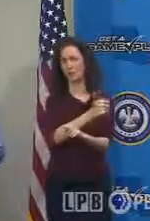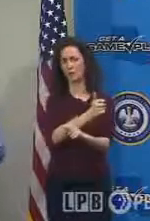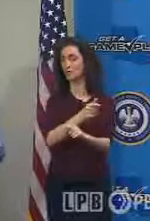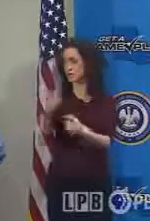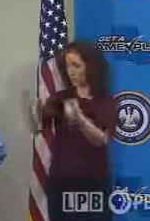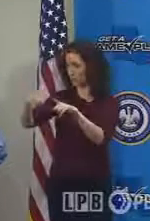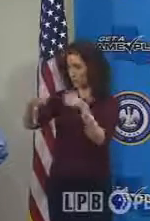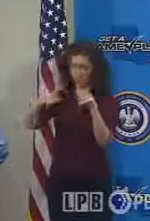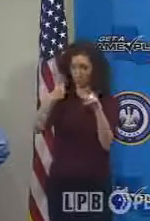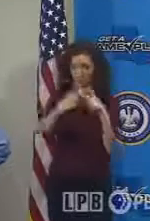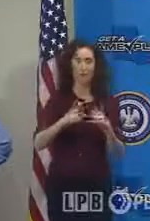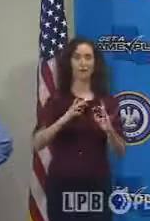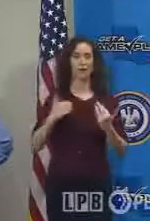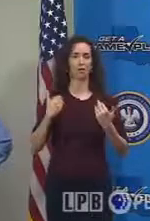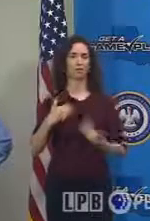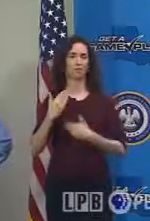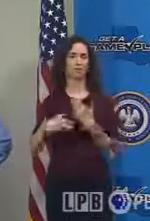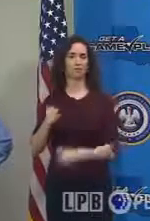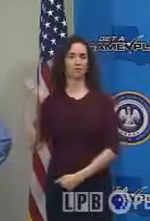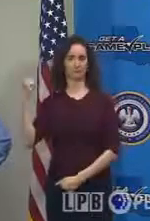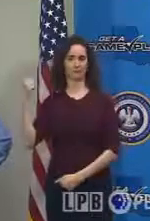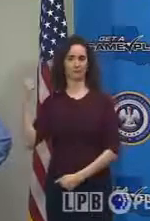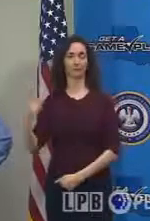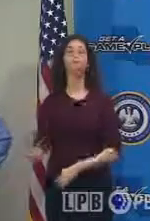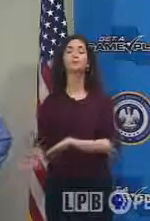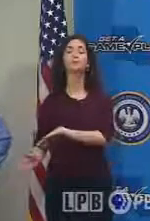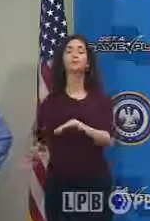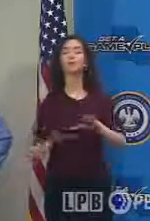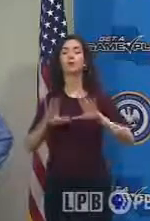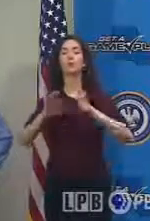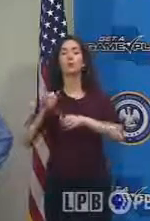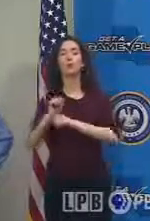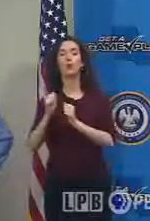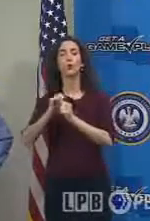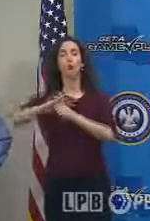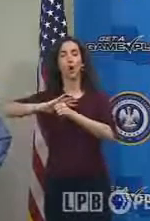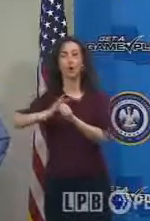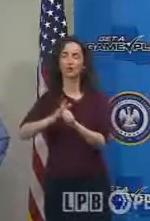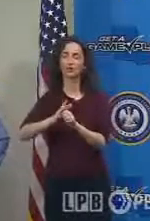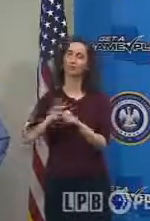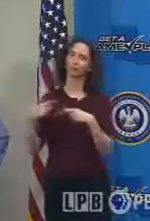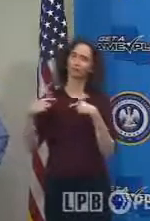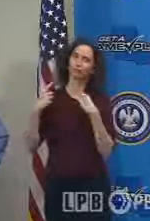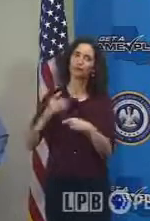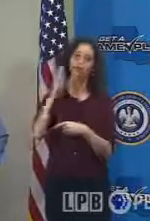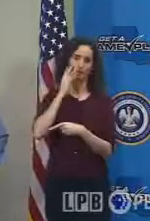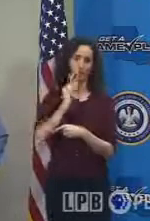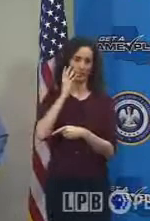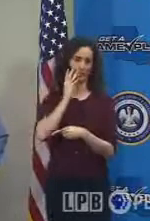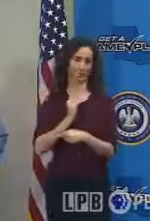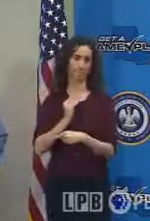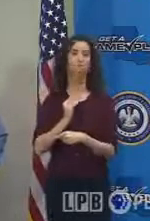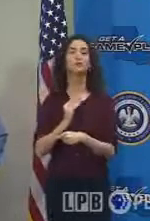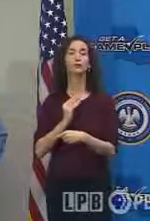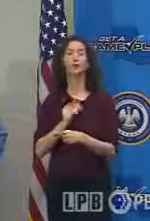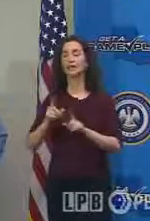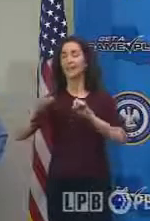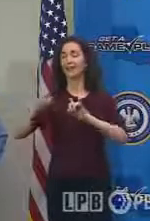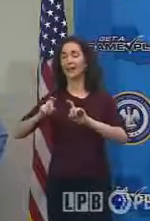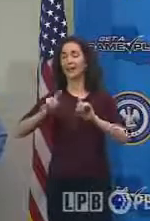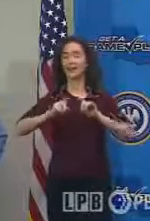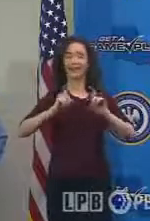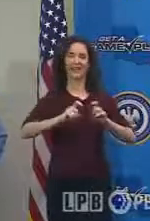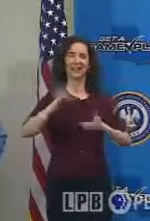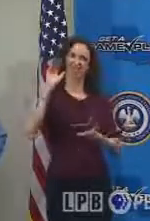us executing that mission. On the COVID side, we've been doing this for quite some time. Our numbers were down in terms of testing sites